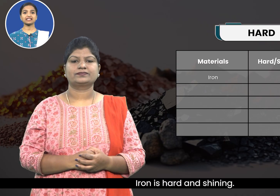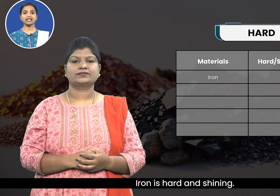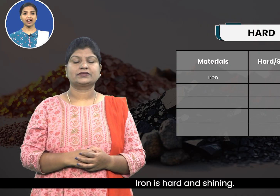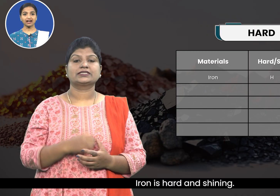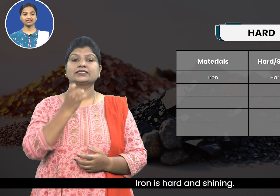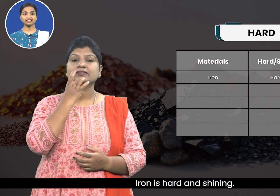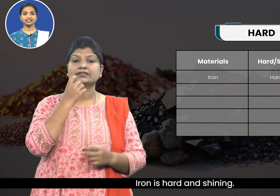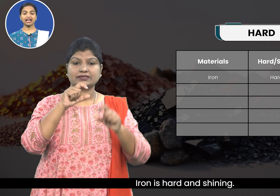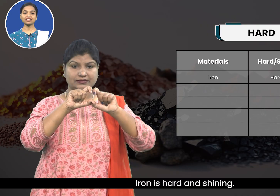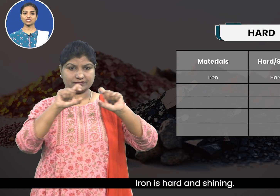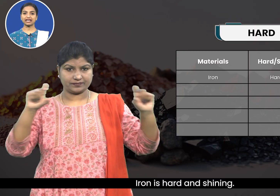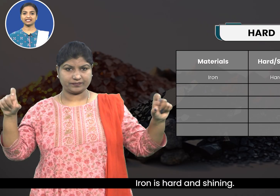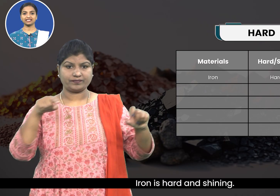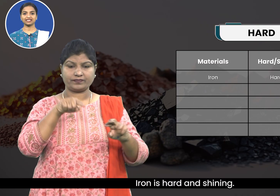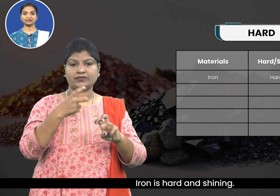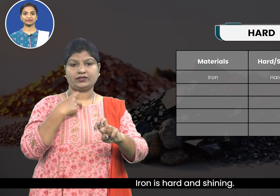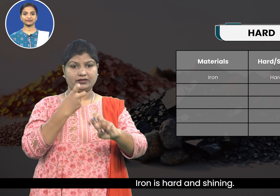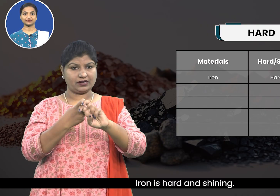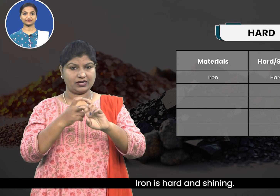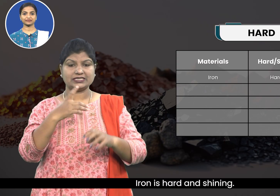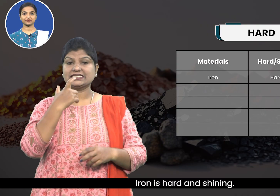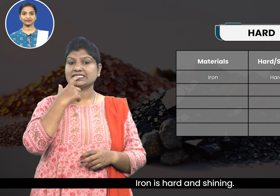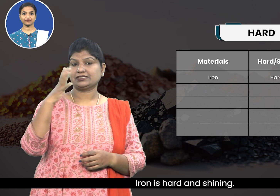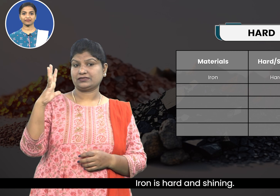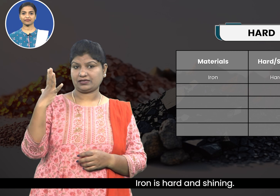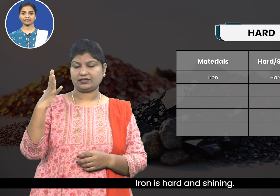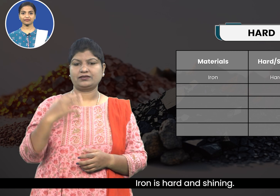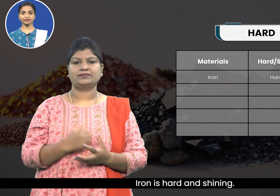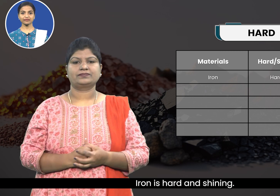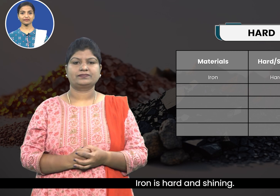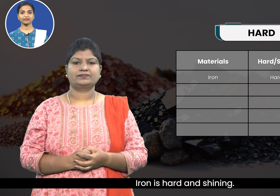Iron is hard and shining.